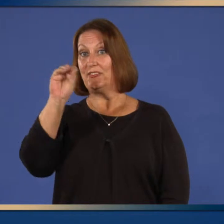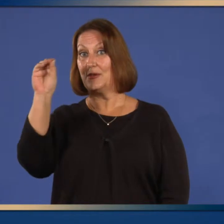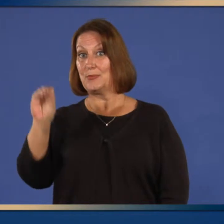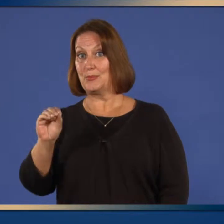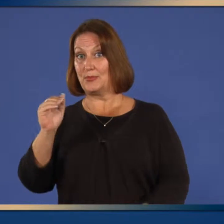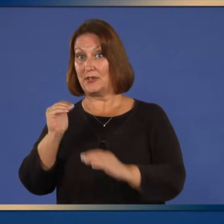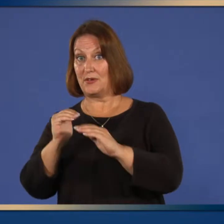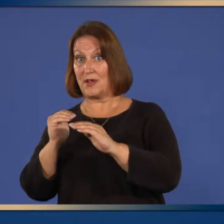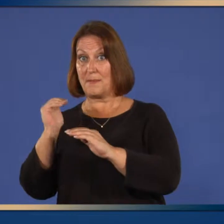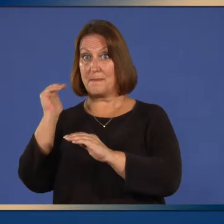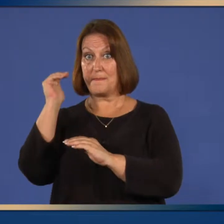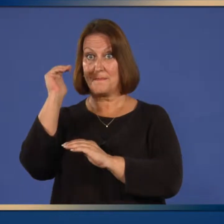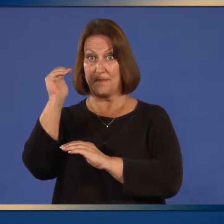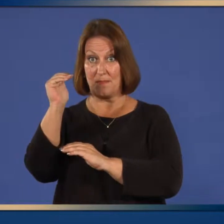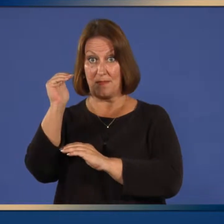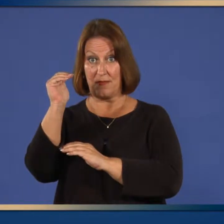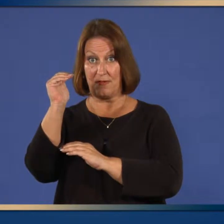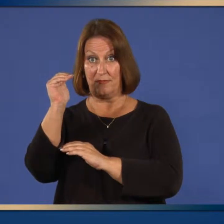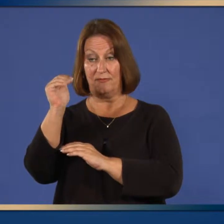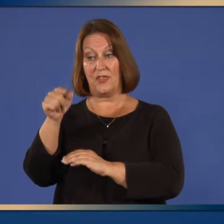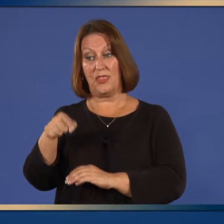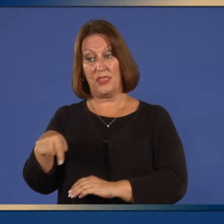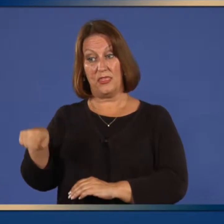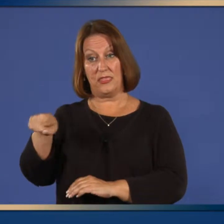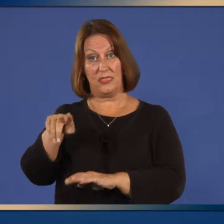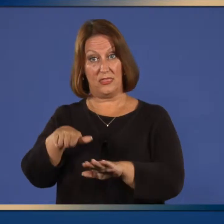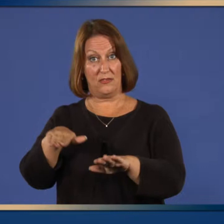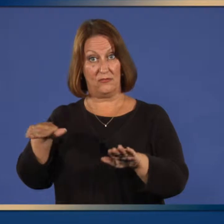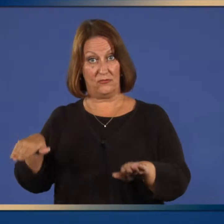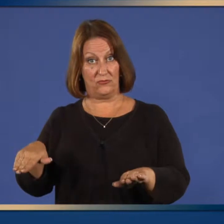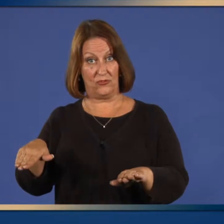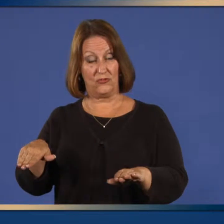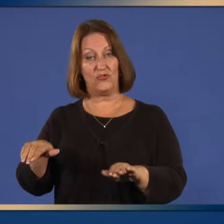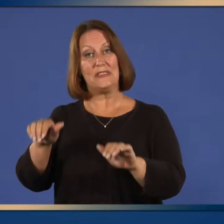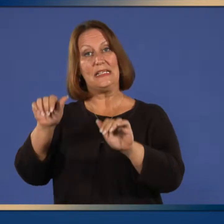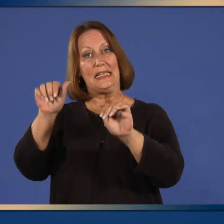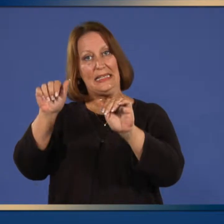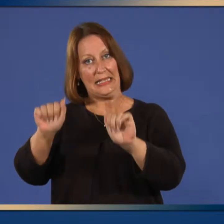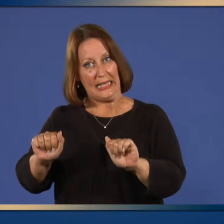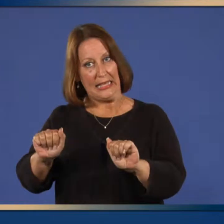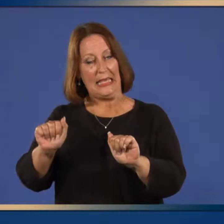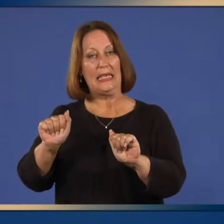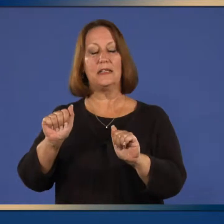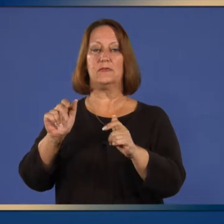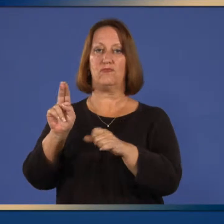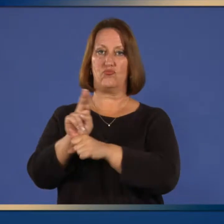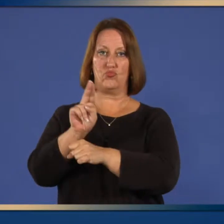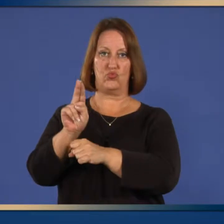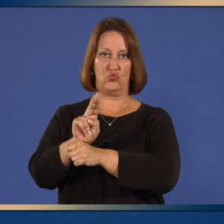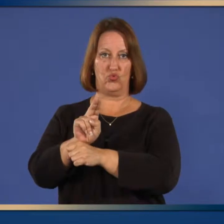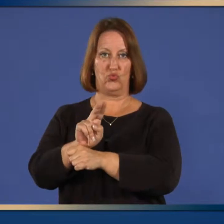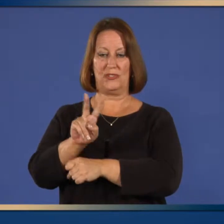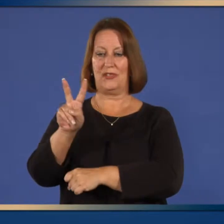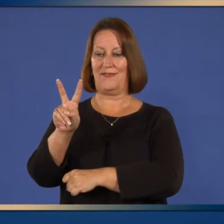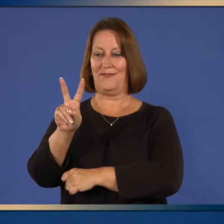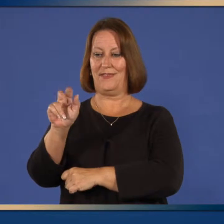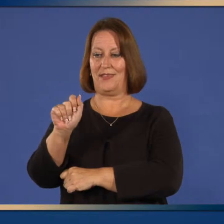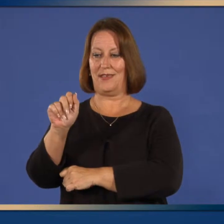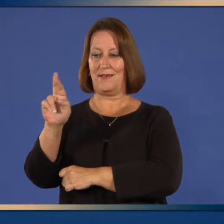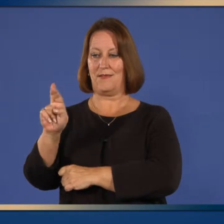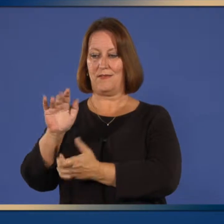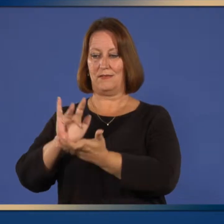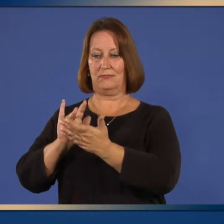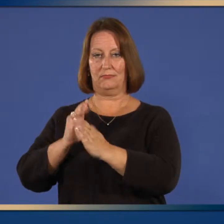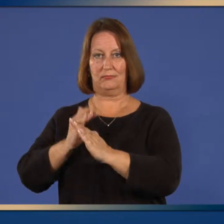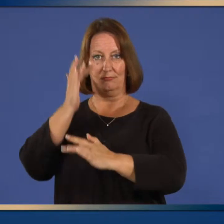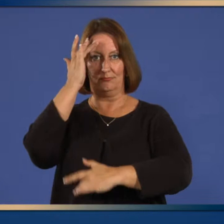with age-specific CD4 plus T lymphocyte percentage at